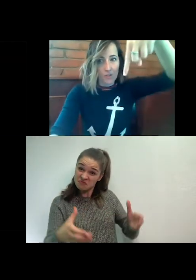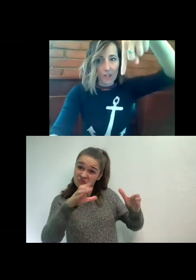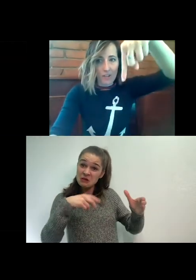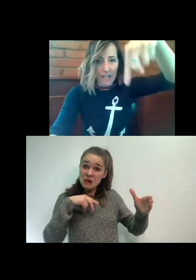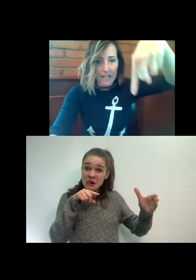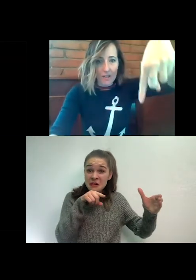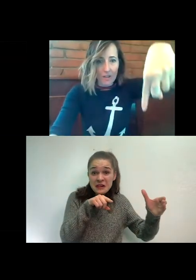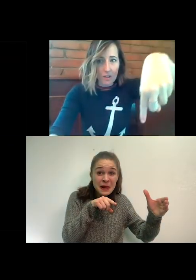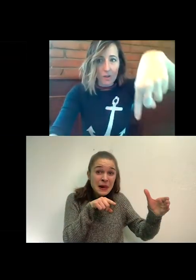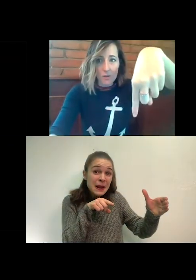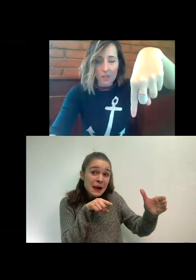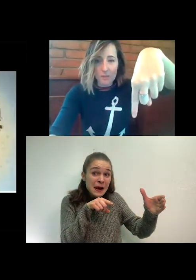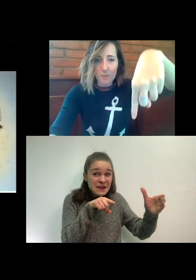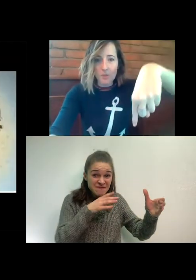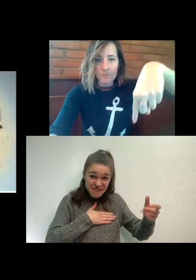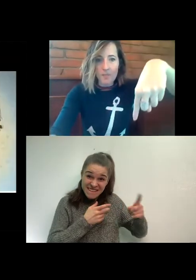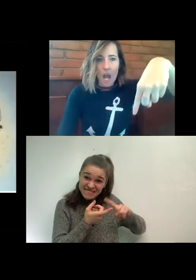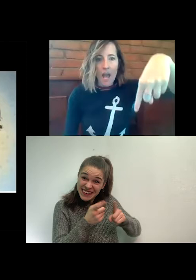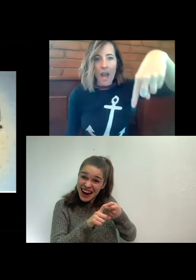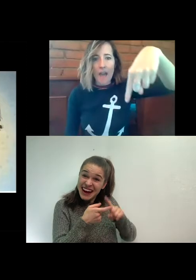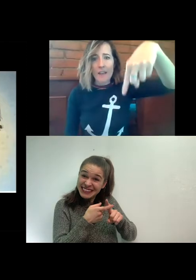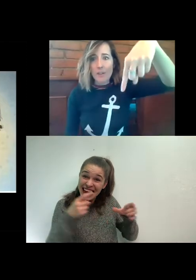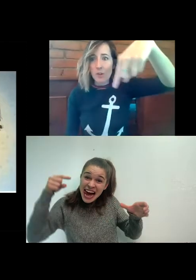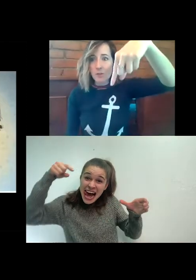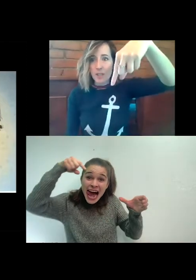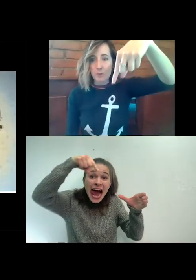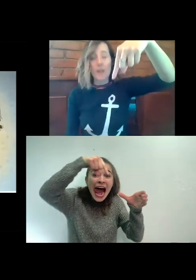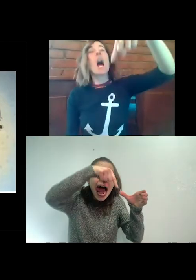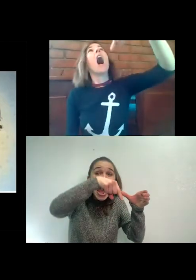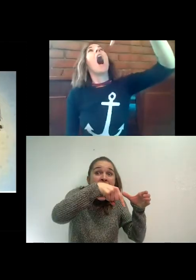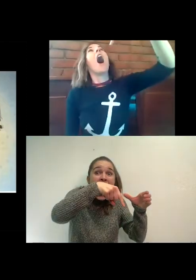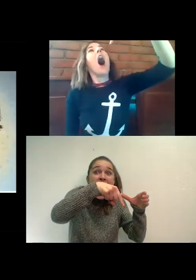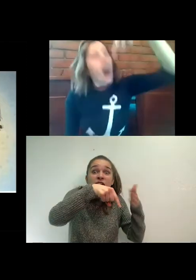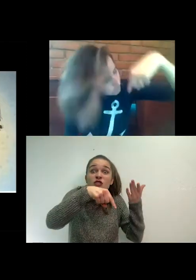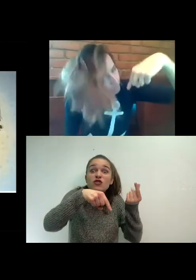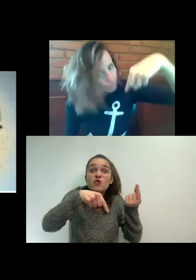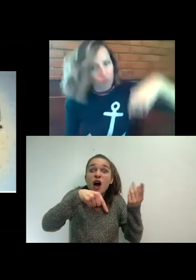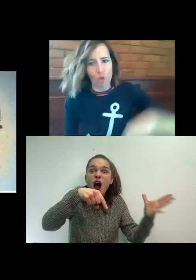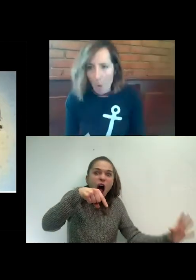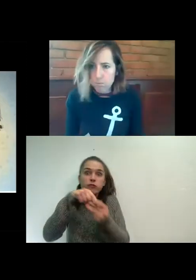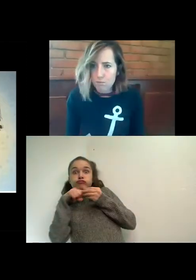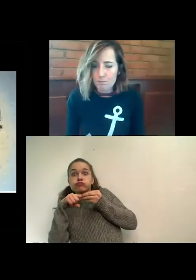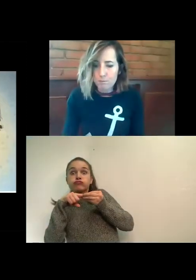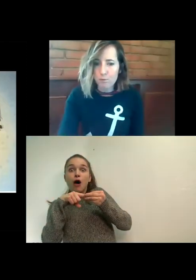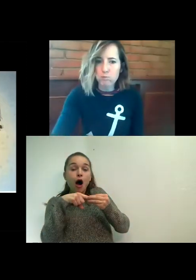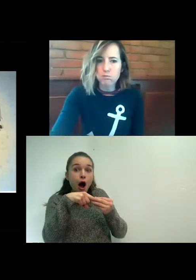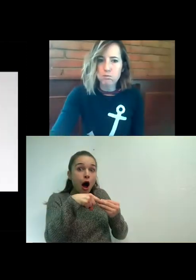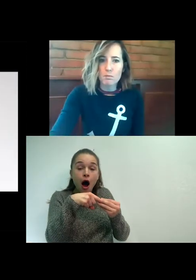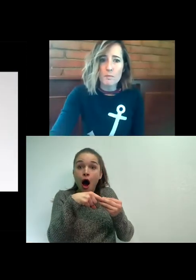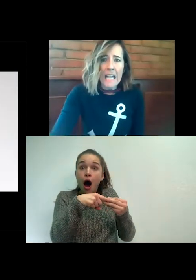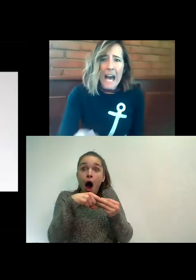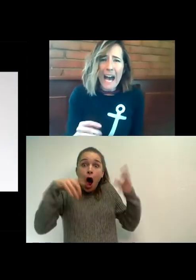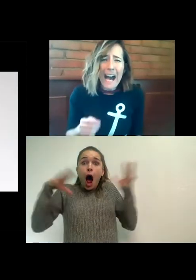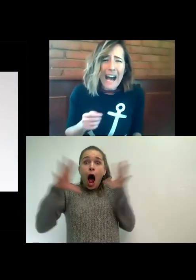sticks her finger in the goldfish bowl, and that goldfish went, jump. Oh.